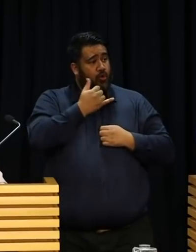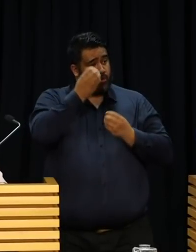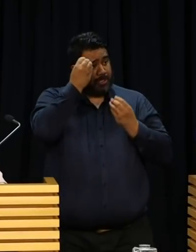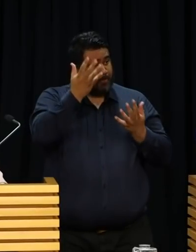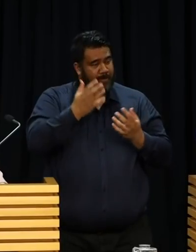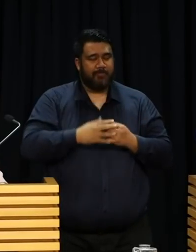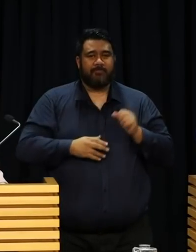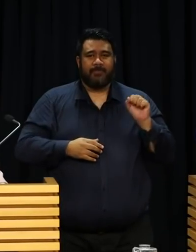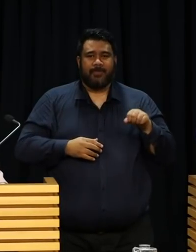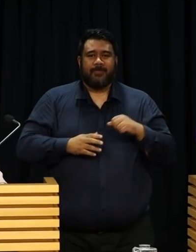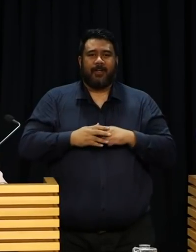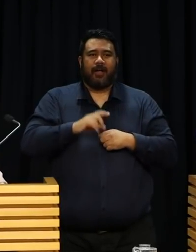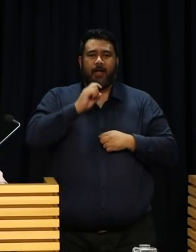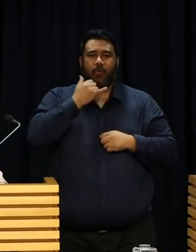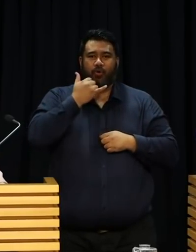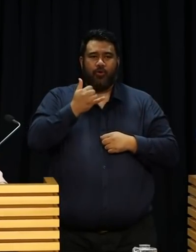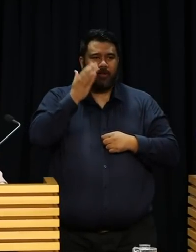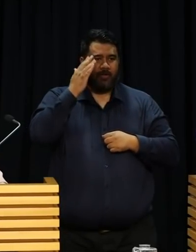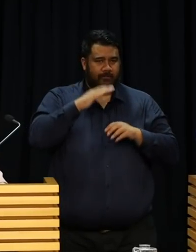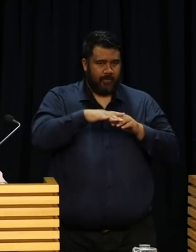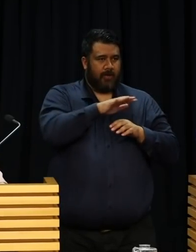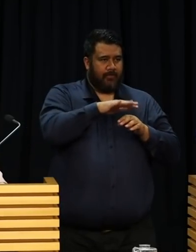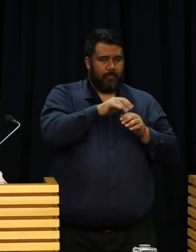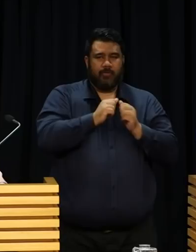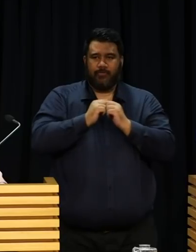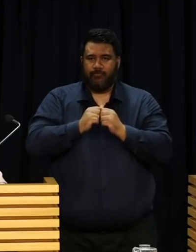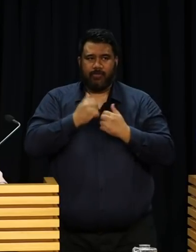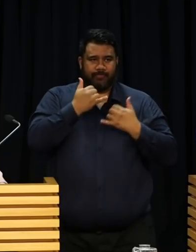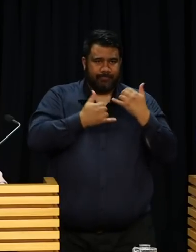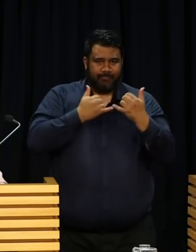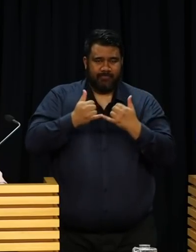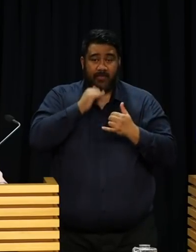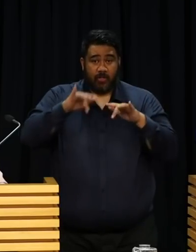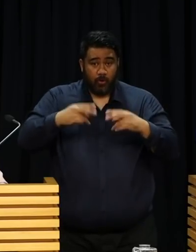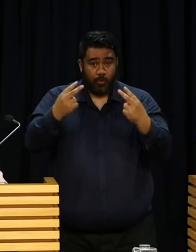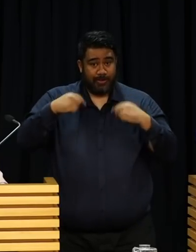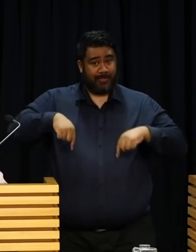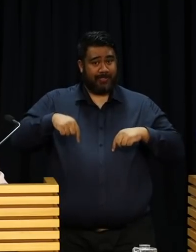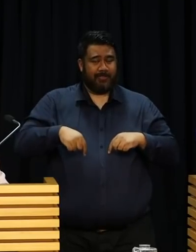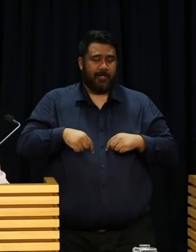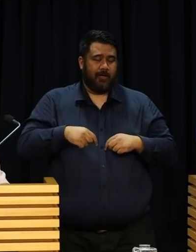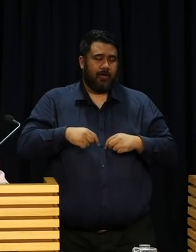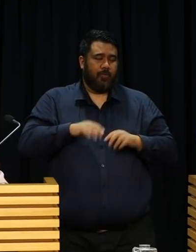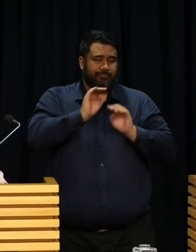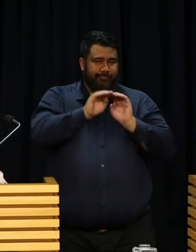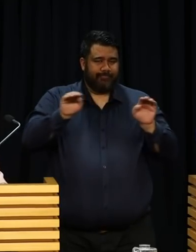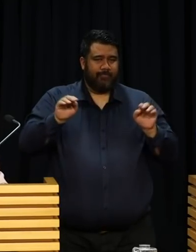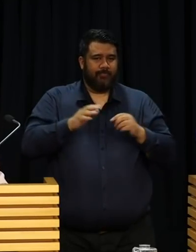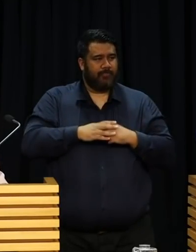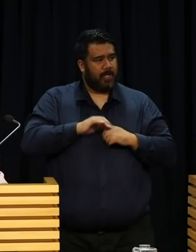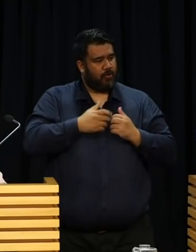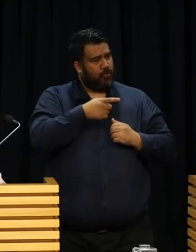Yes. I'll be calling family members and friends to let them know if they haven't seen this. Get online. How do you feel about